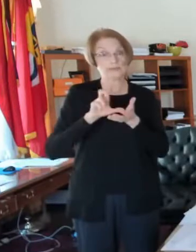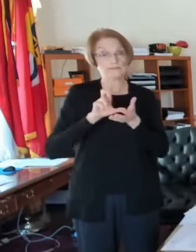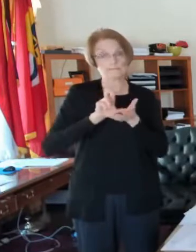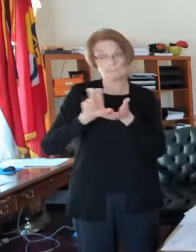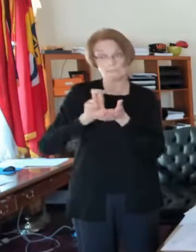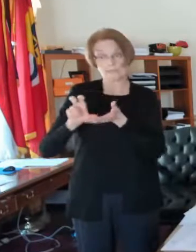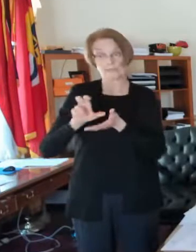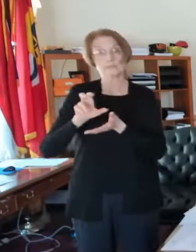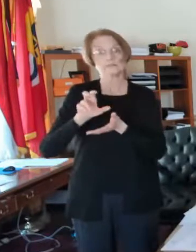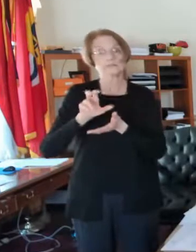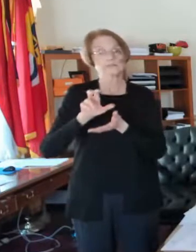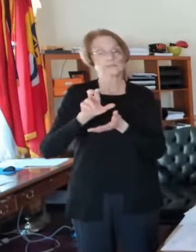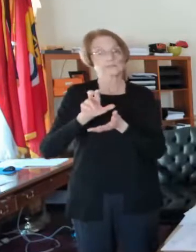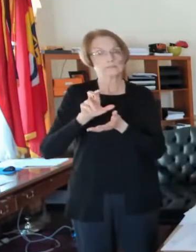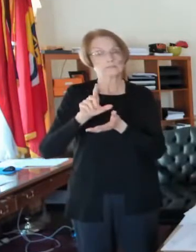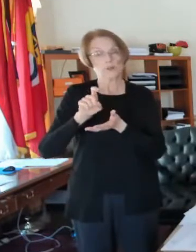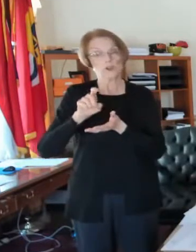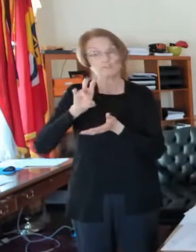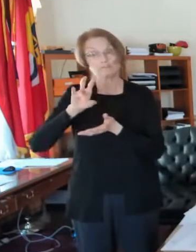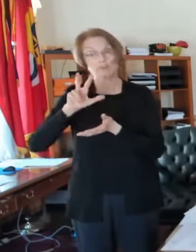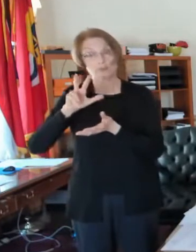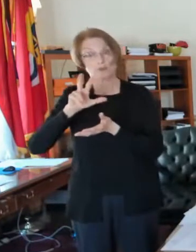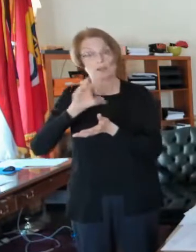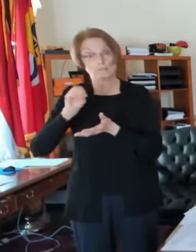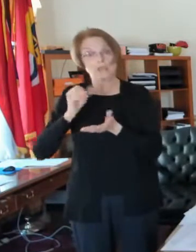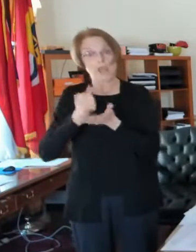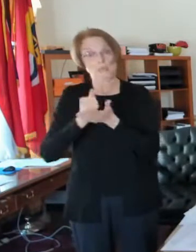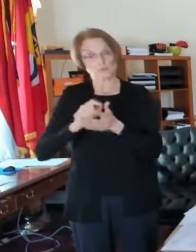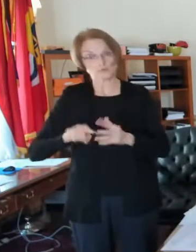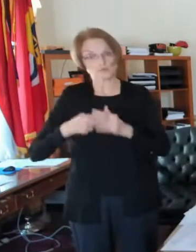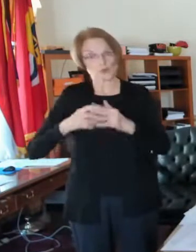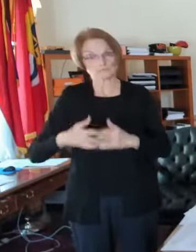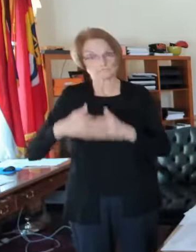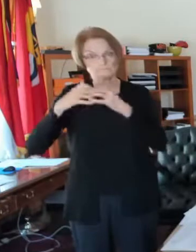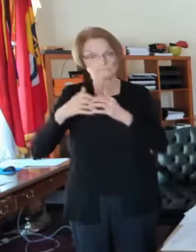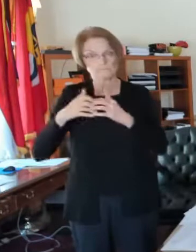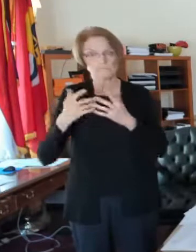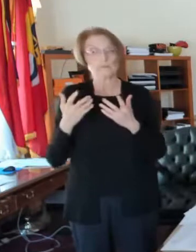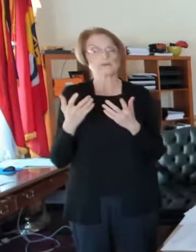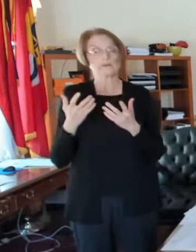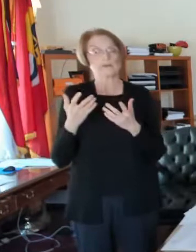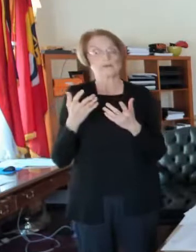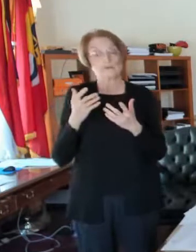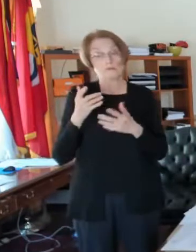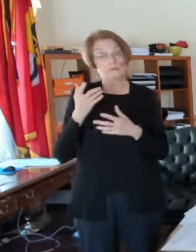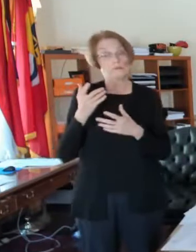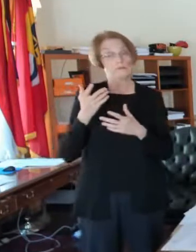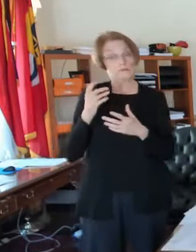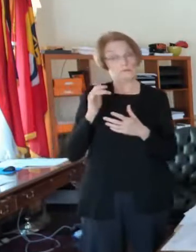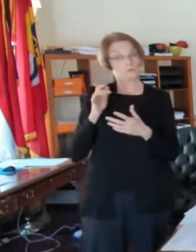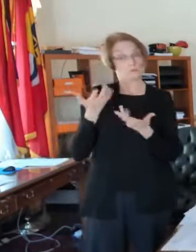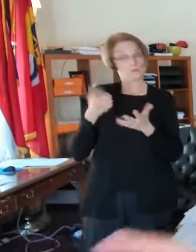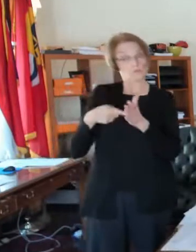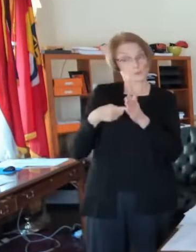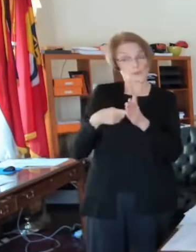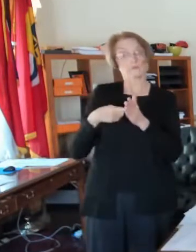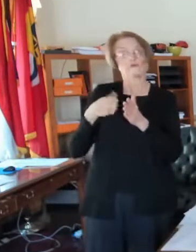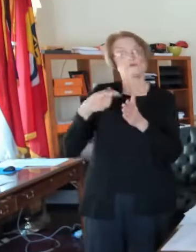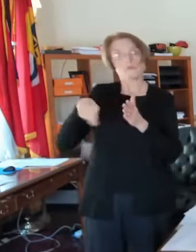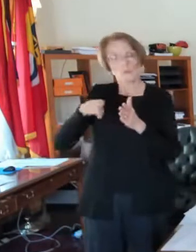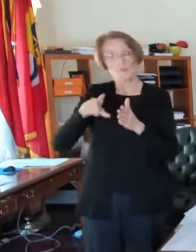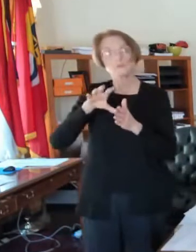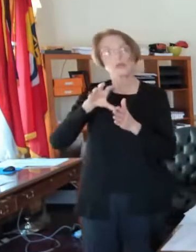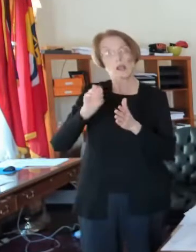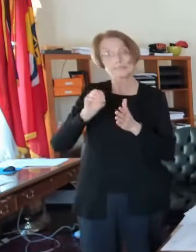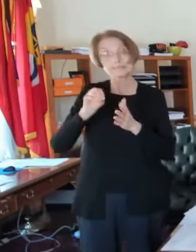get started. And one of the components of Arch Grants is that those companies have to either be already located in St. Louis or agree to move their